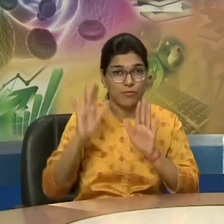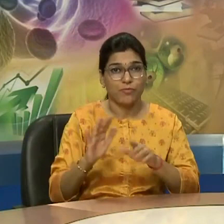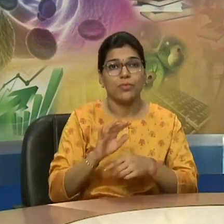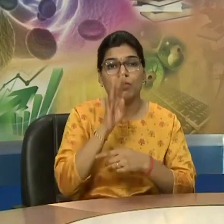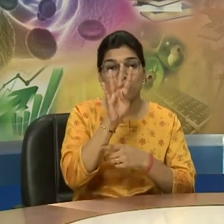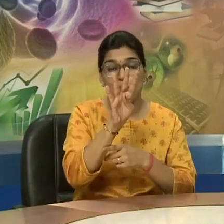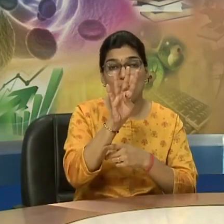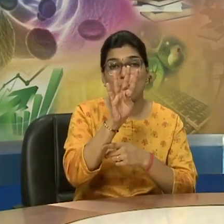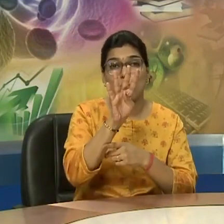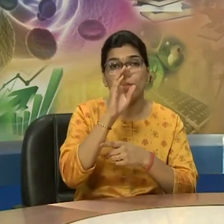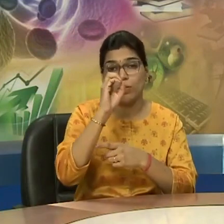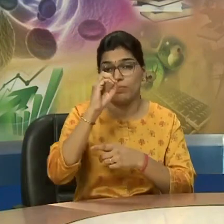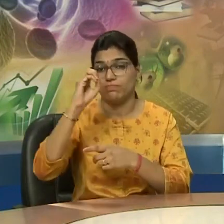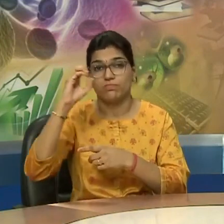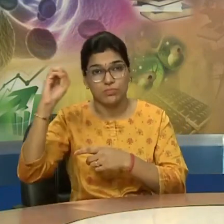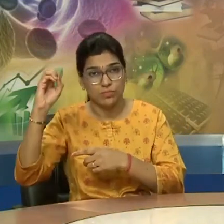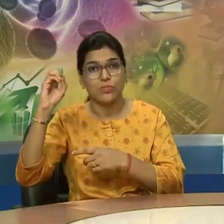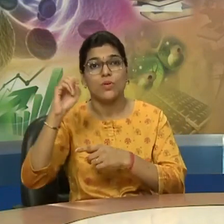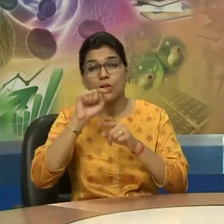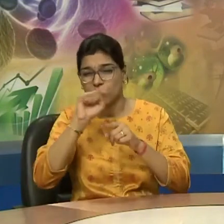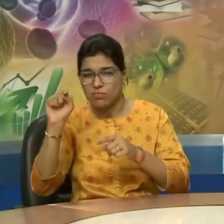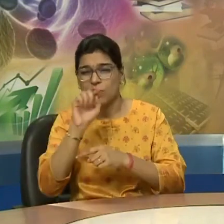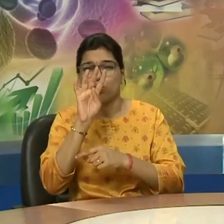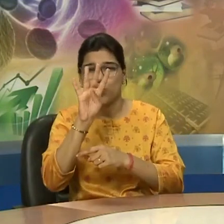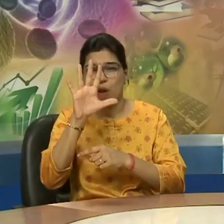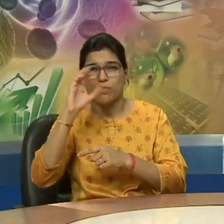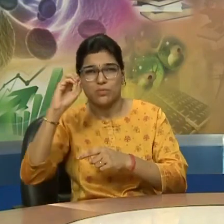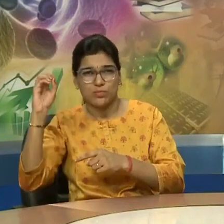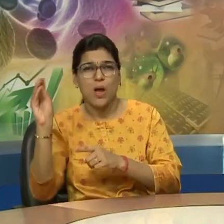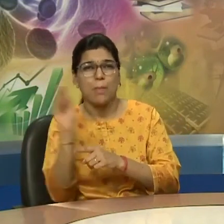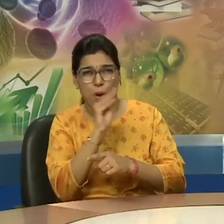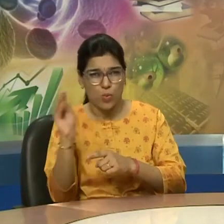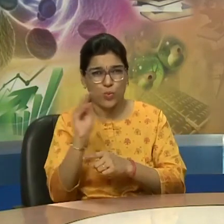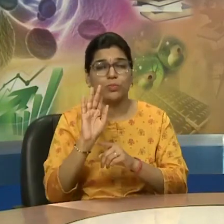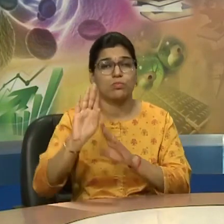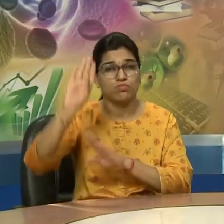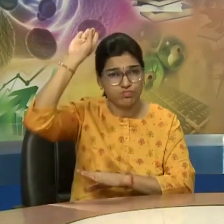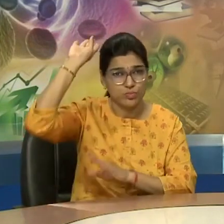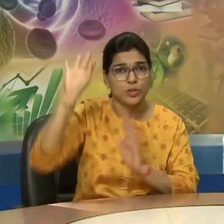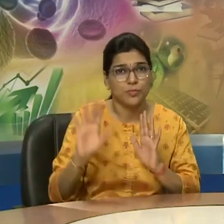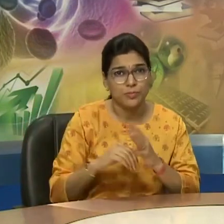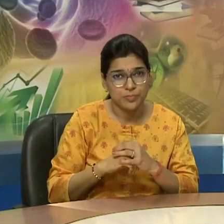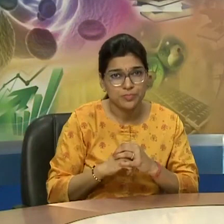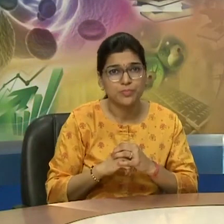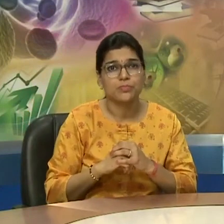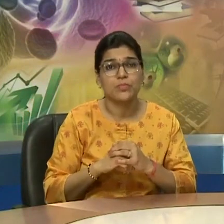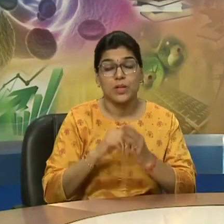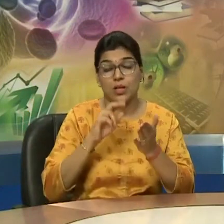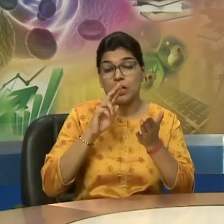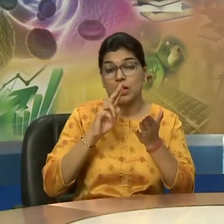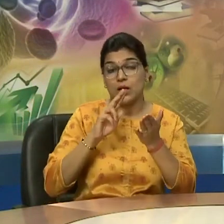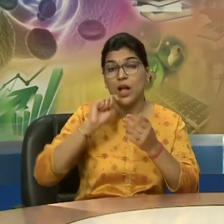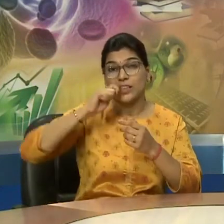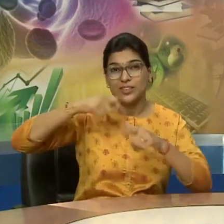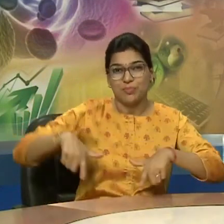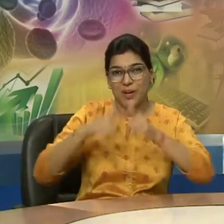You name it and neem cures it. It is a panacea